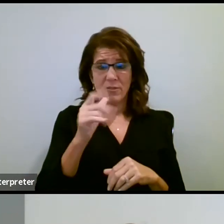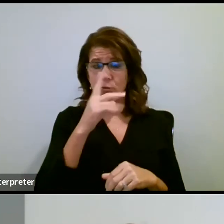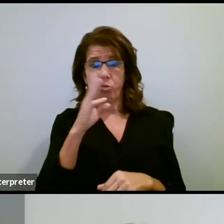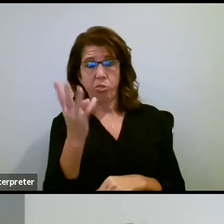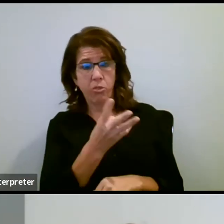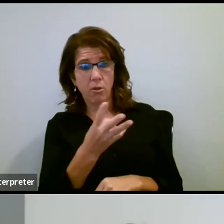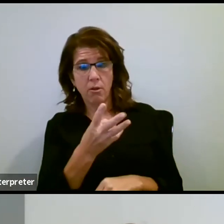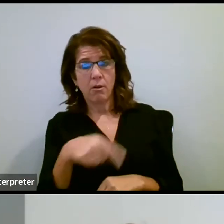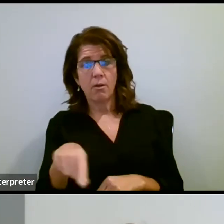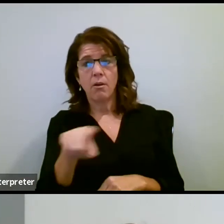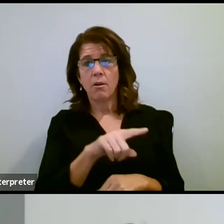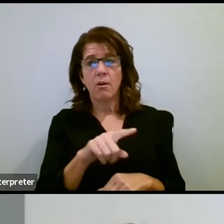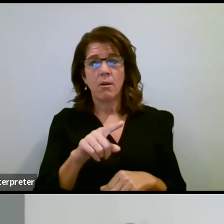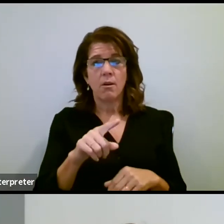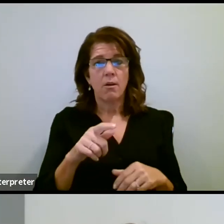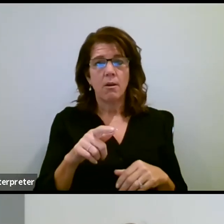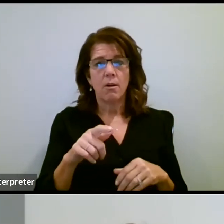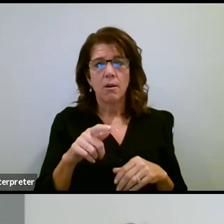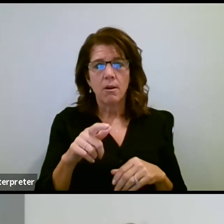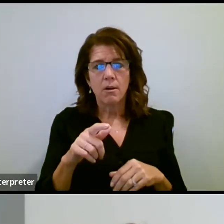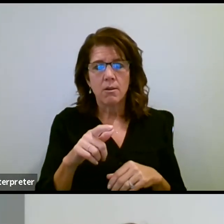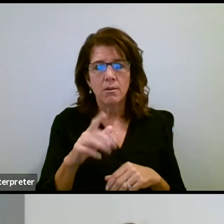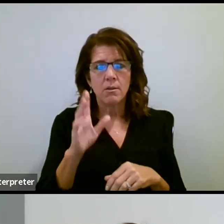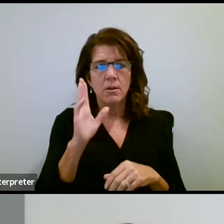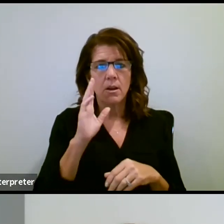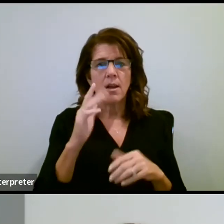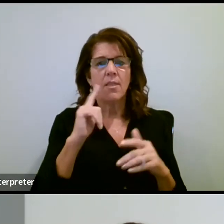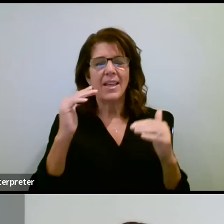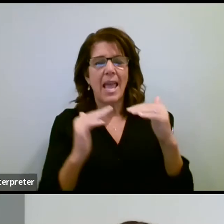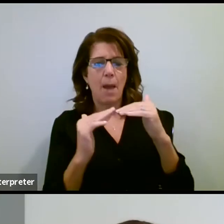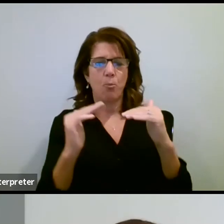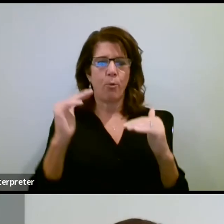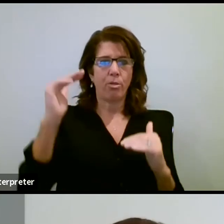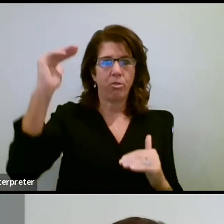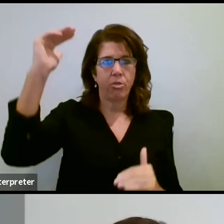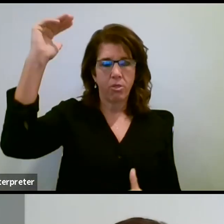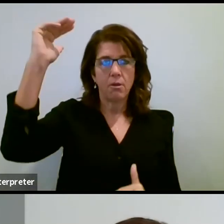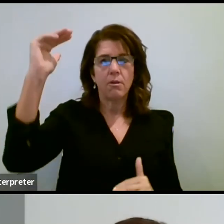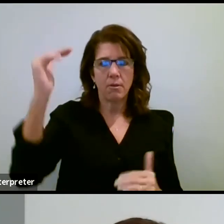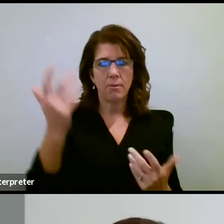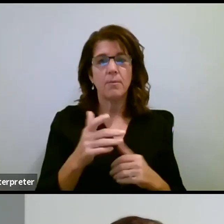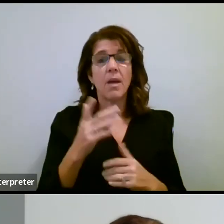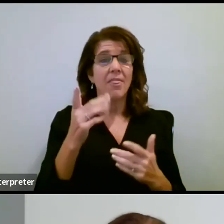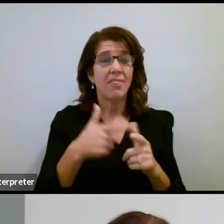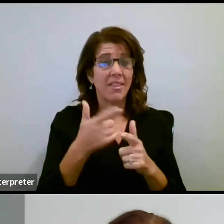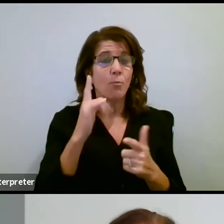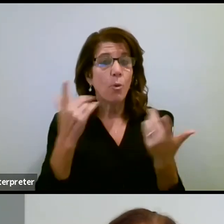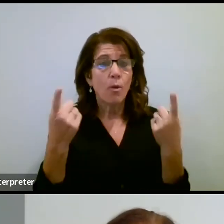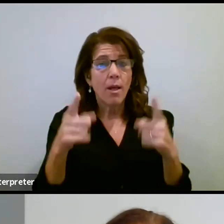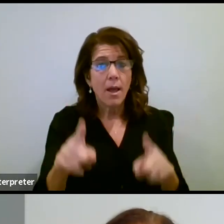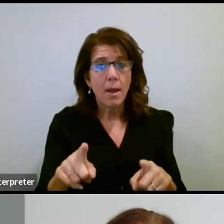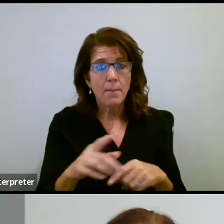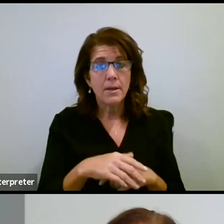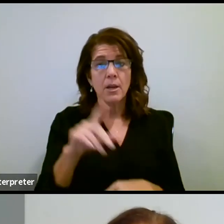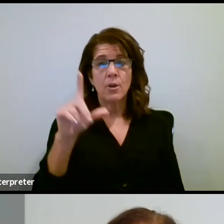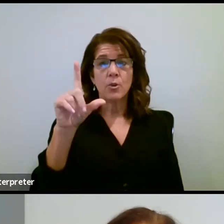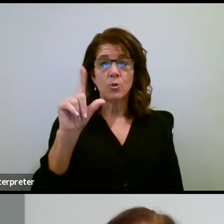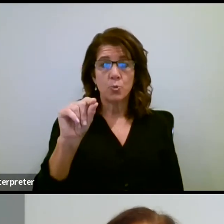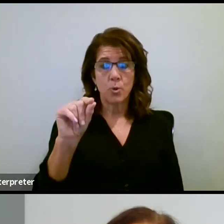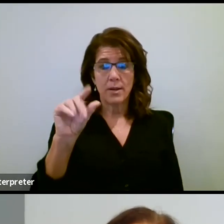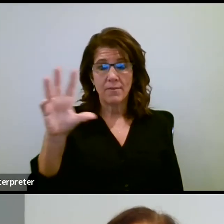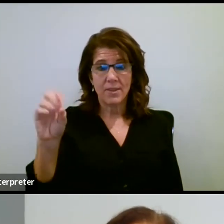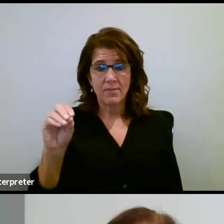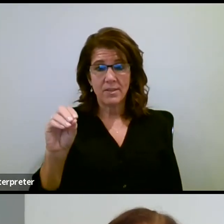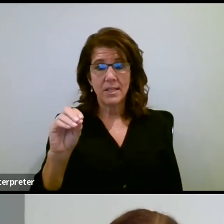void will increase. And when the gap increases, we know what's going to happen. When in 2050, 22% of